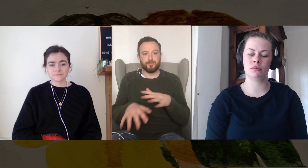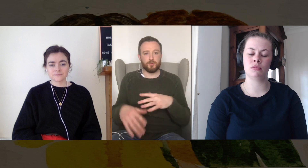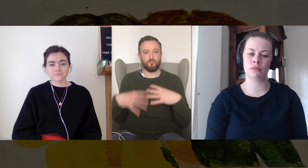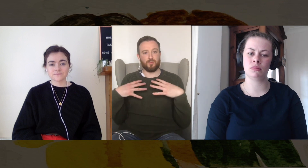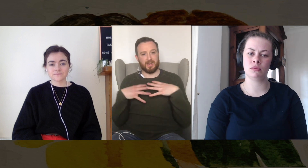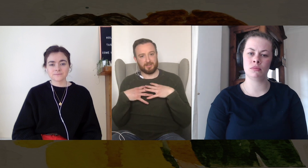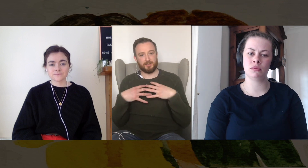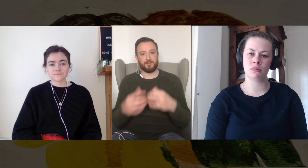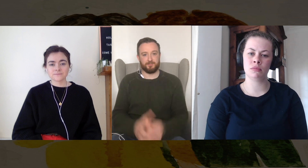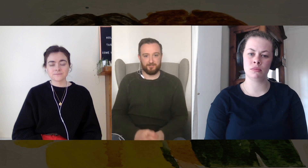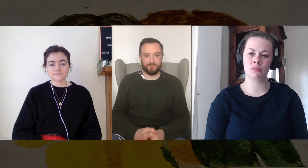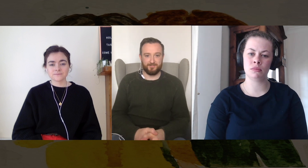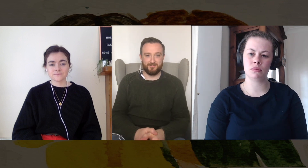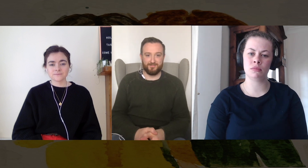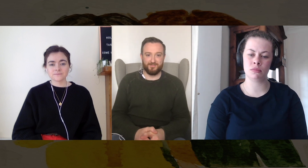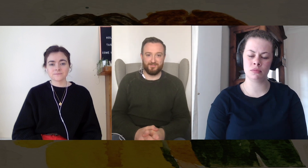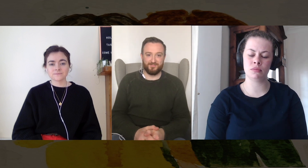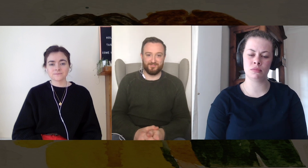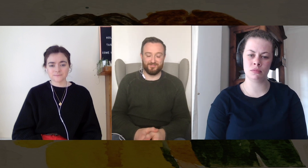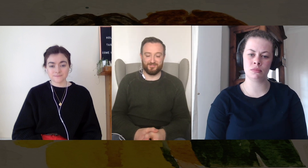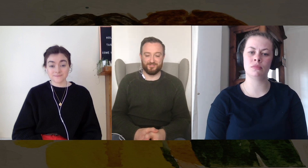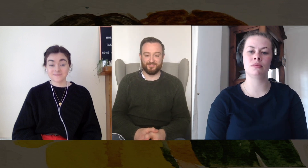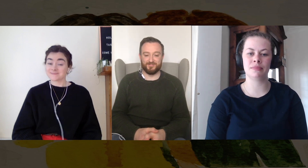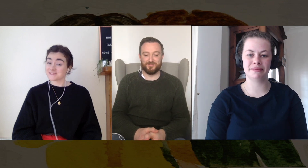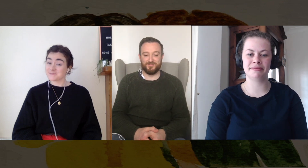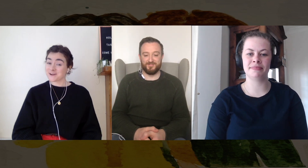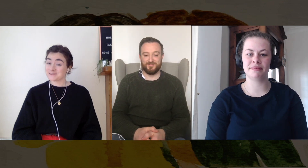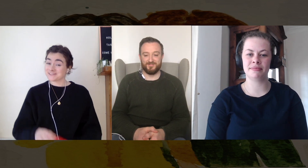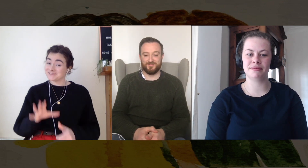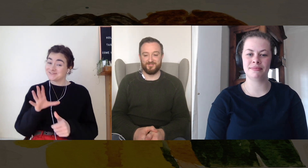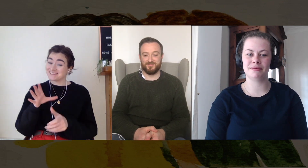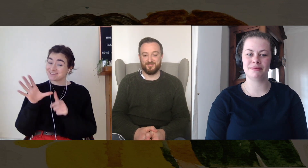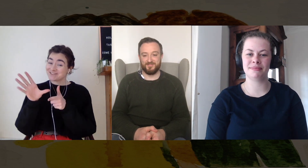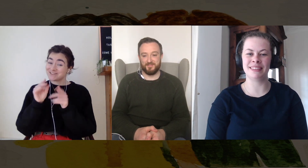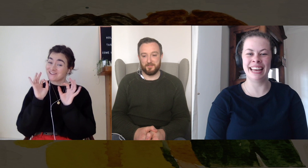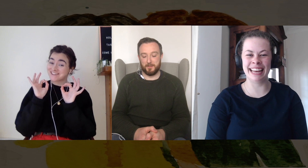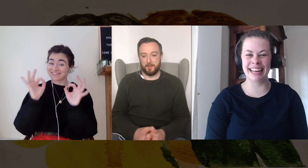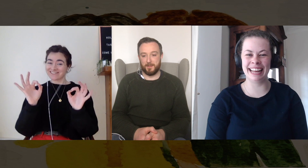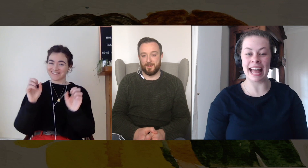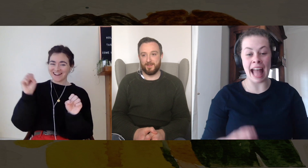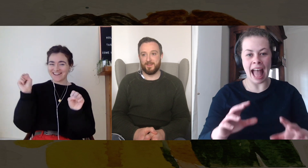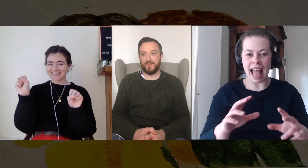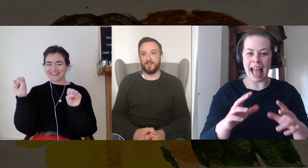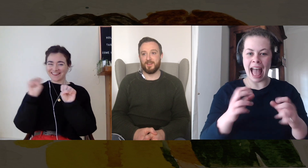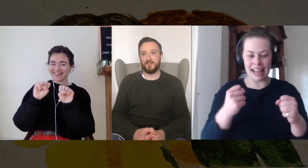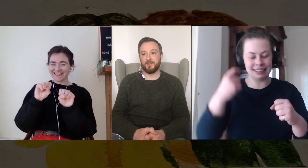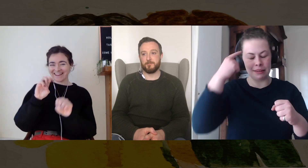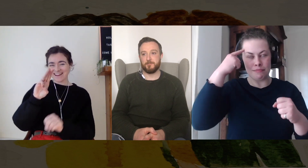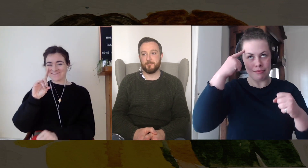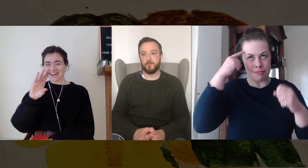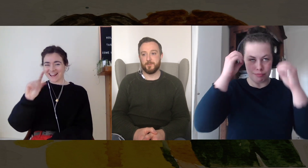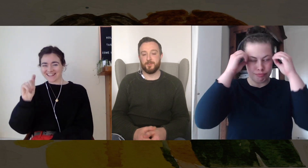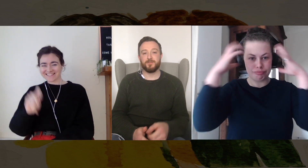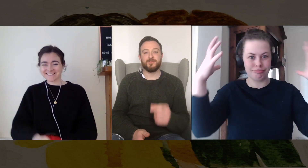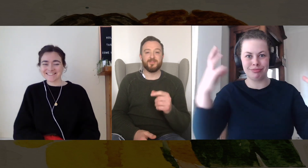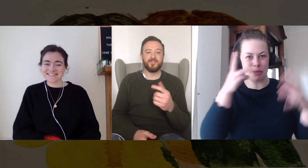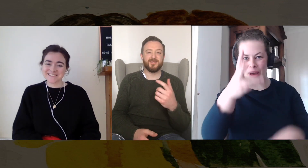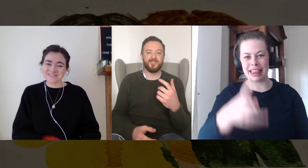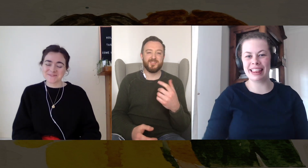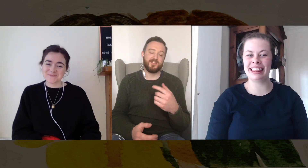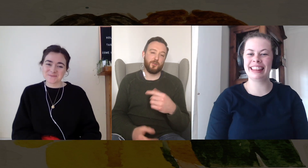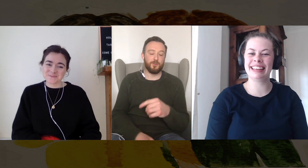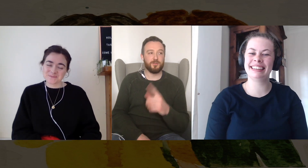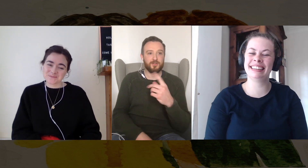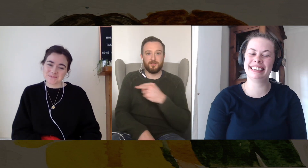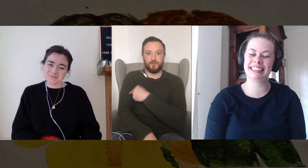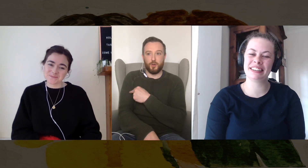night's sleep was terrible. Now, so my brain is telling me now, your Saturday is going to be